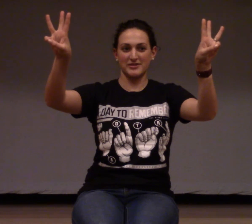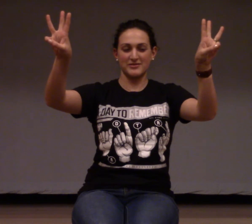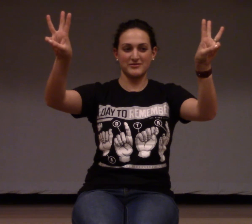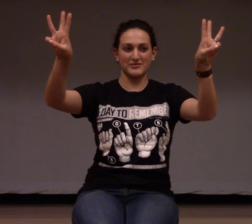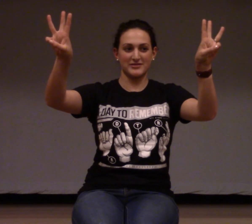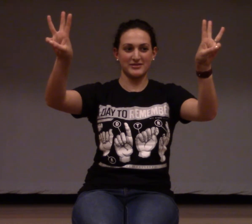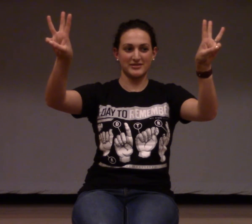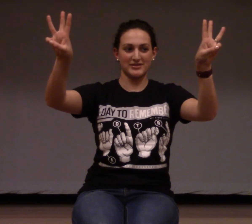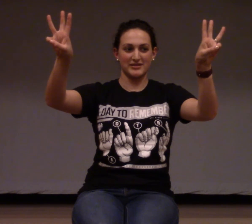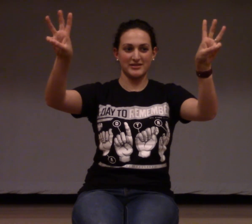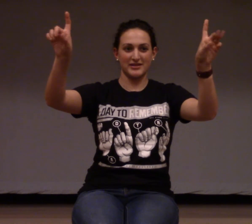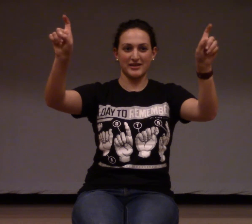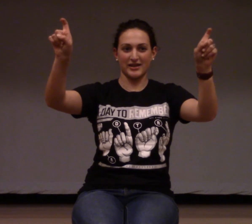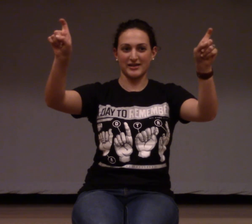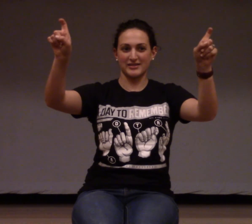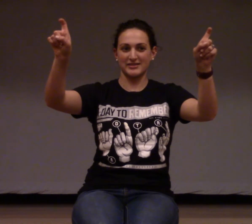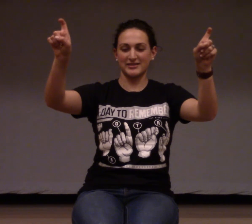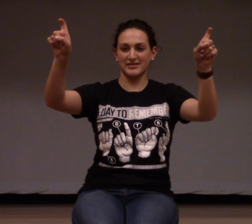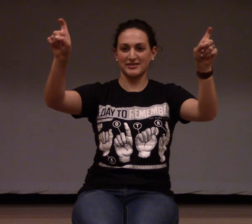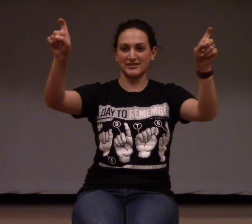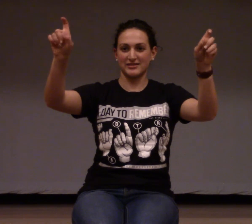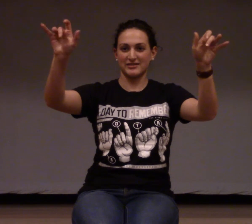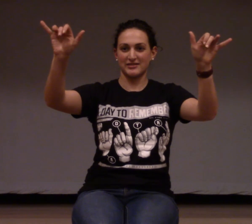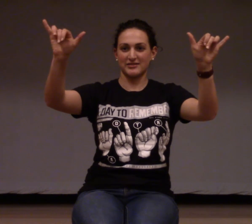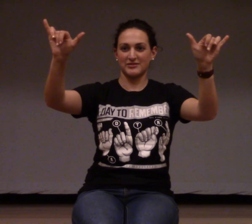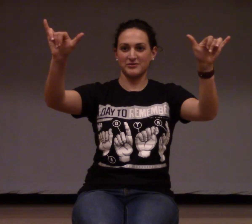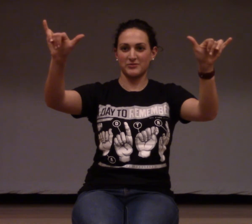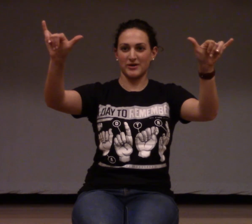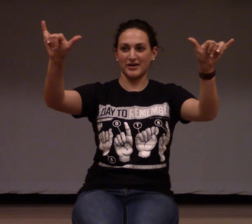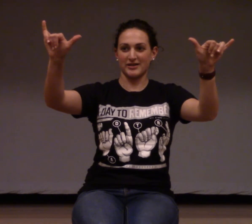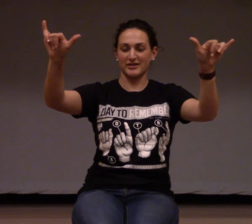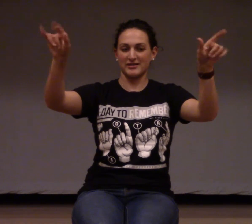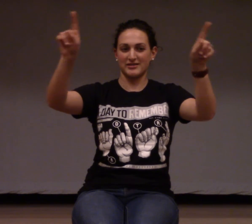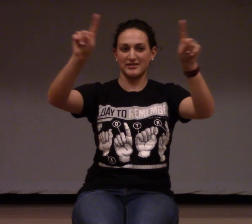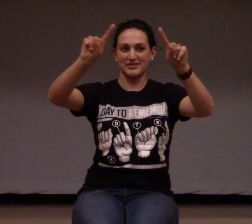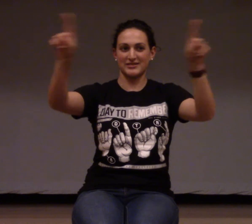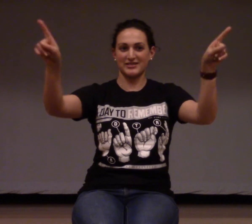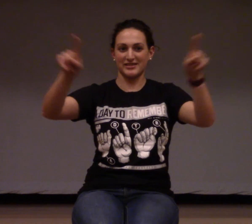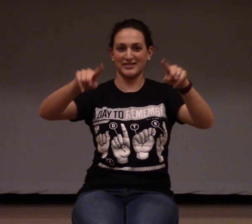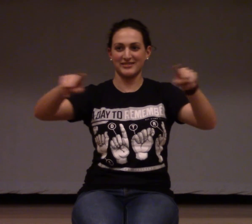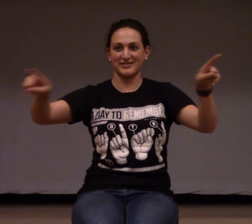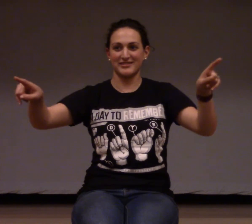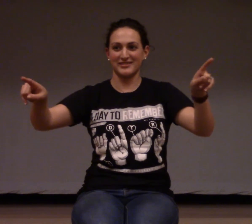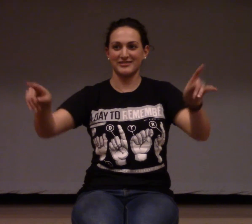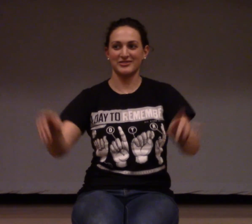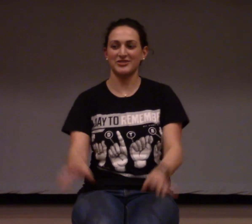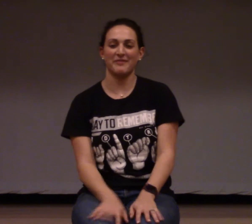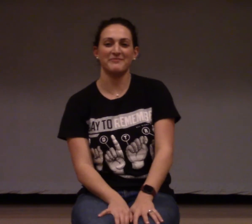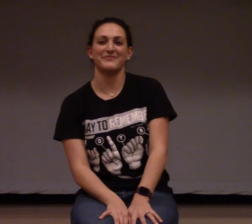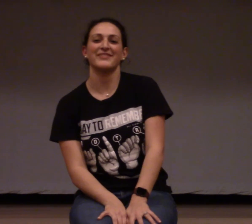W, X, Y, Z. Good job.